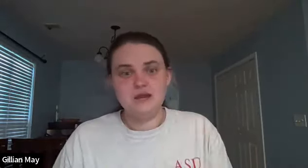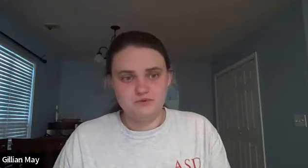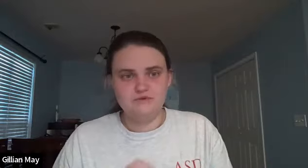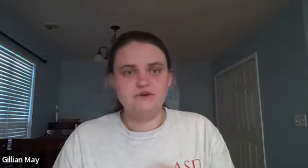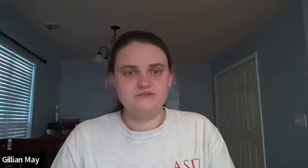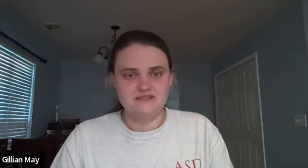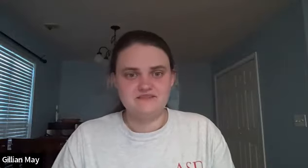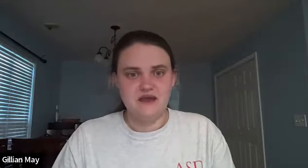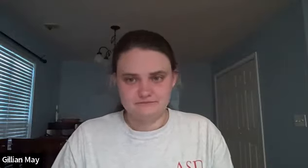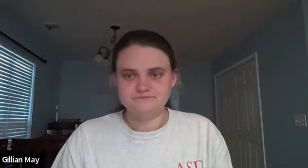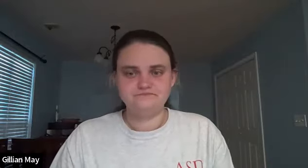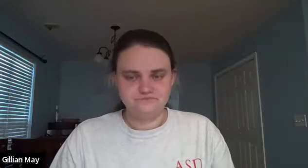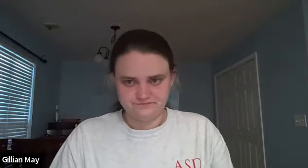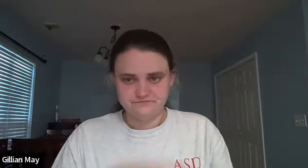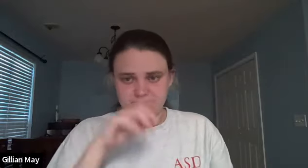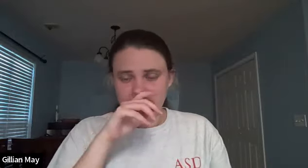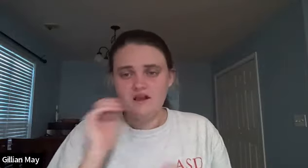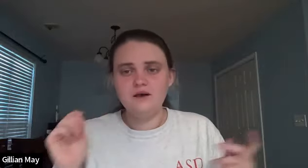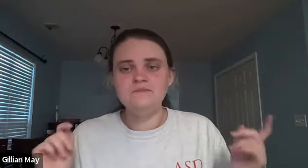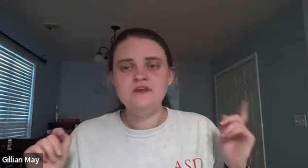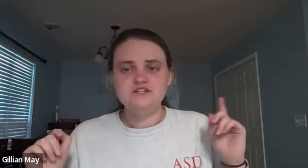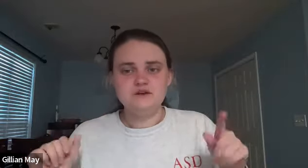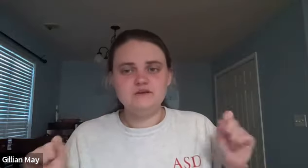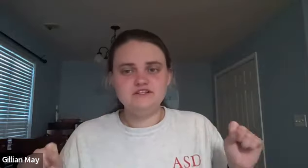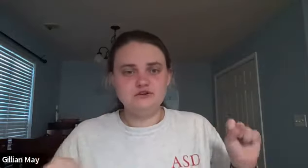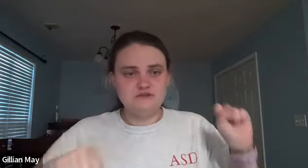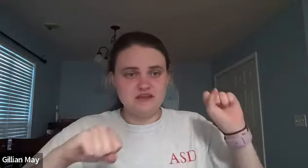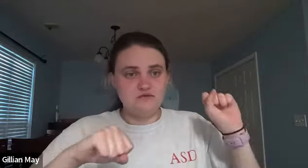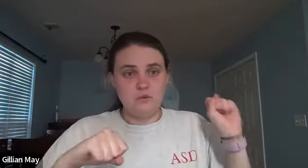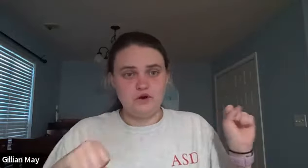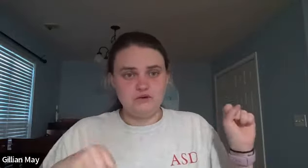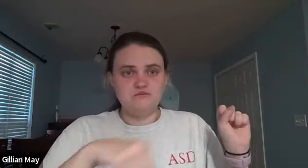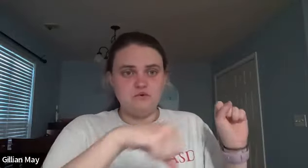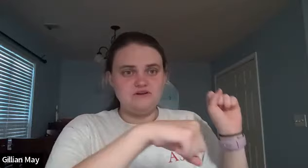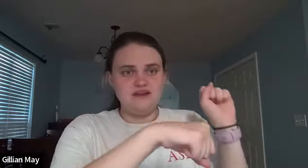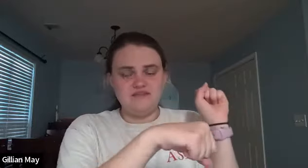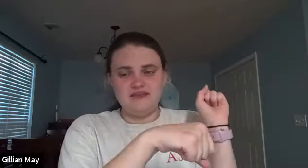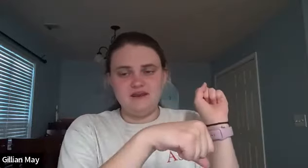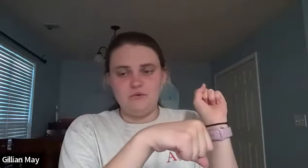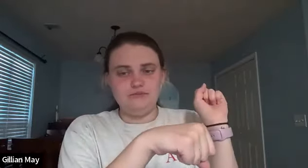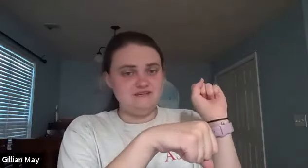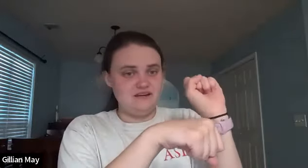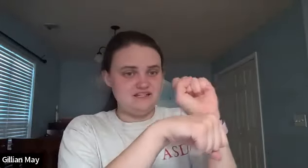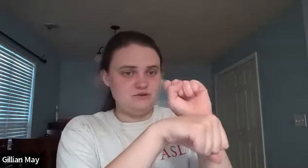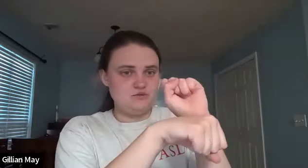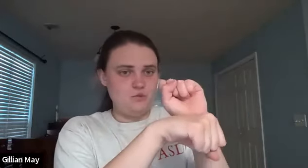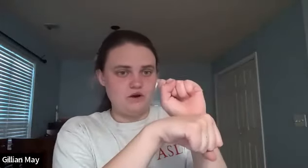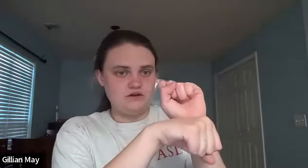number review and things like that. So I'm going to show the sign for work once more, and then we'll be done. And so it's work.